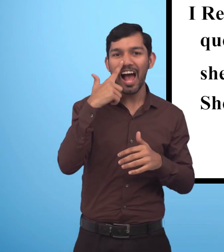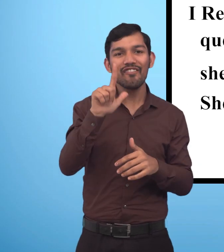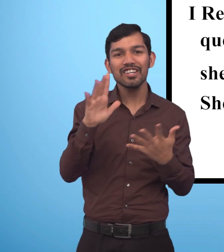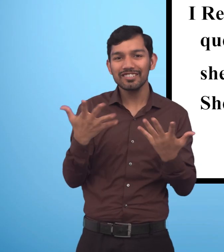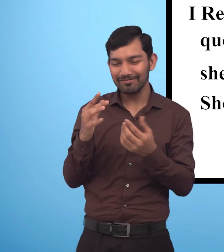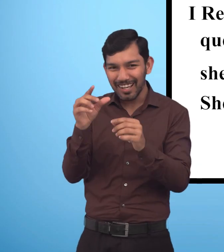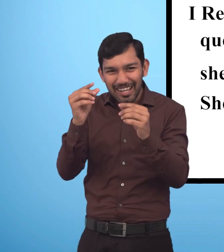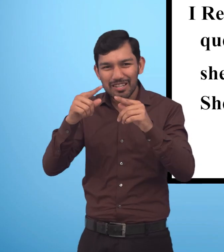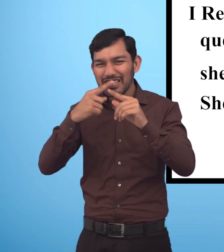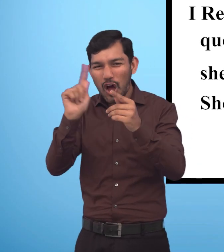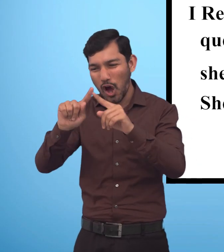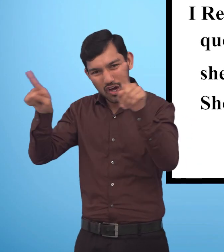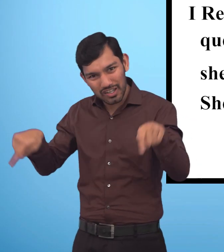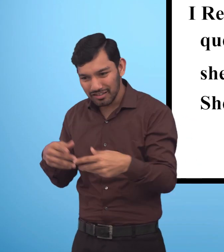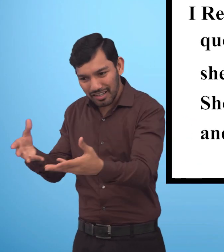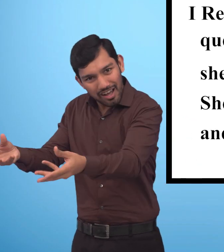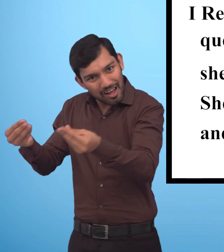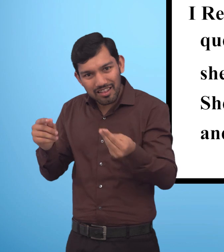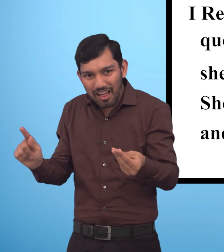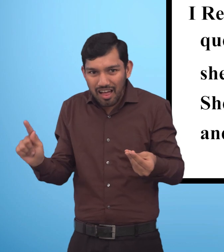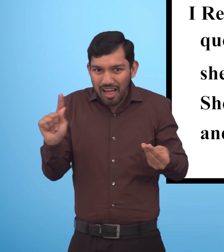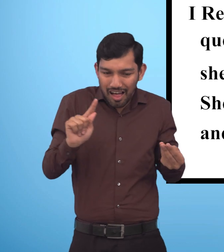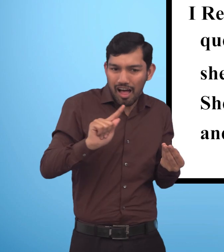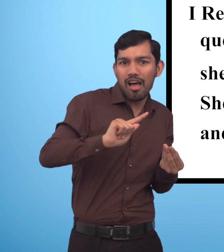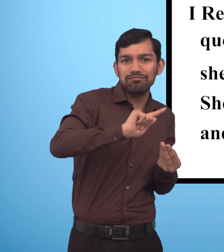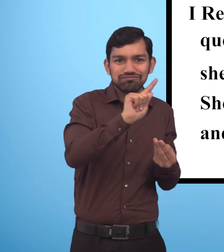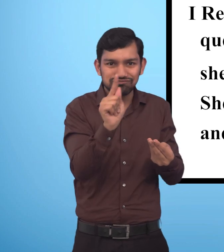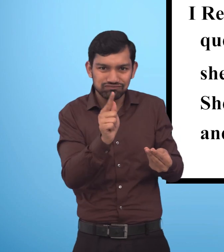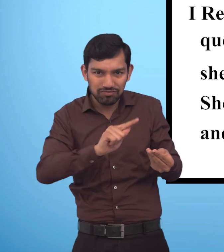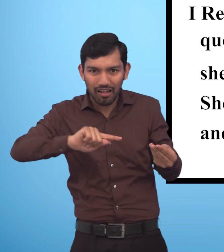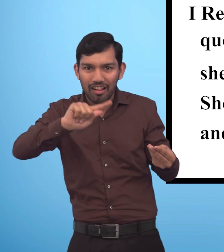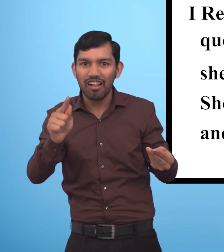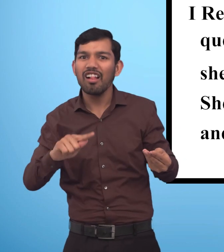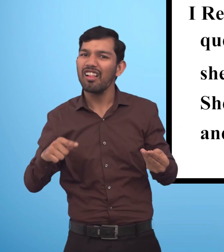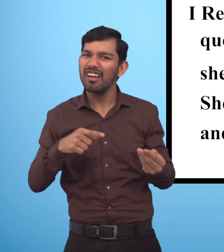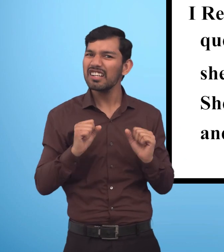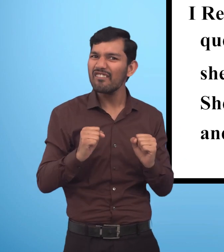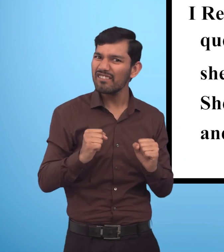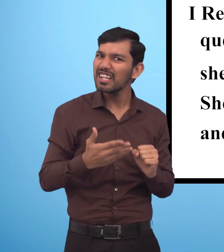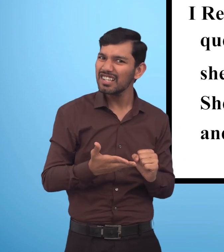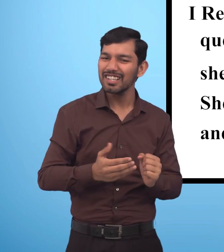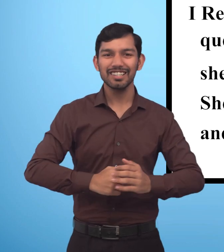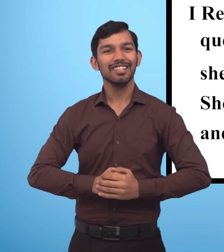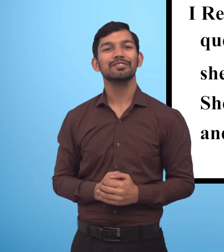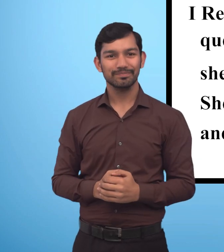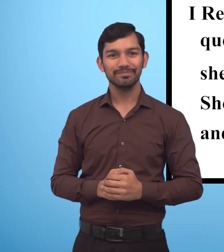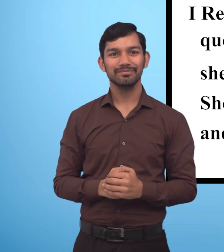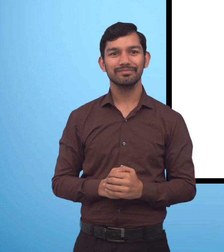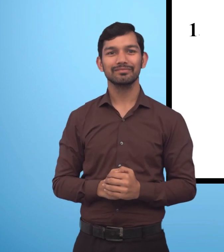She too wanted to hold a chalk in her hands and draw figures on a slate.